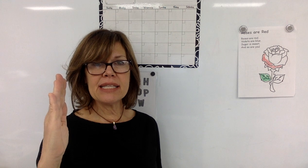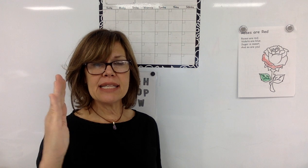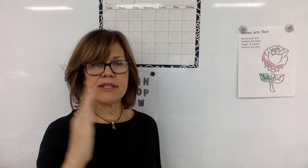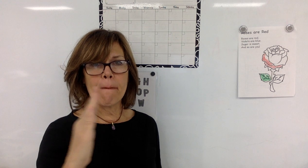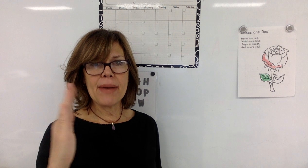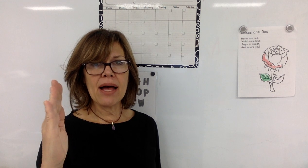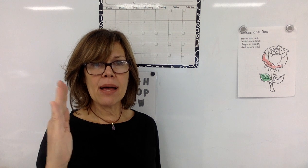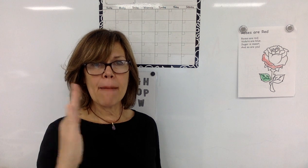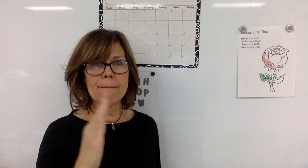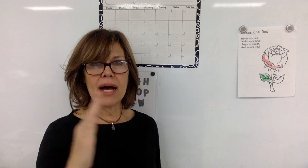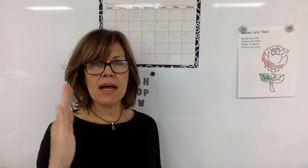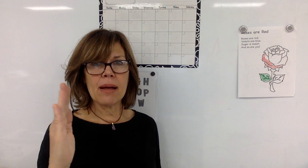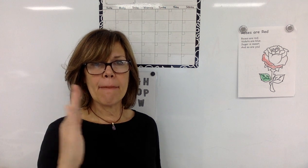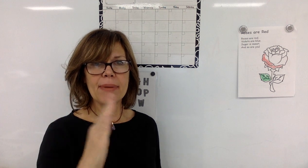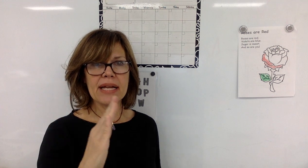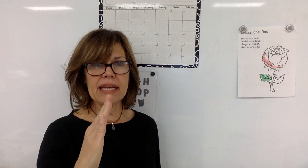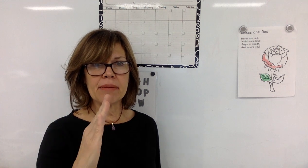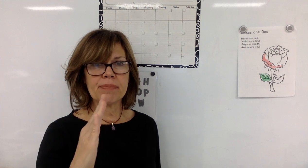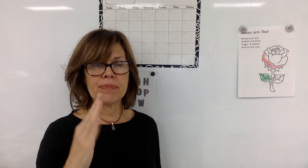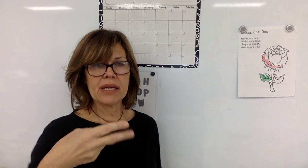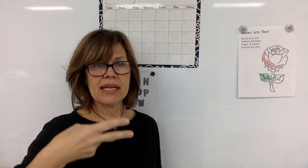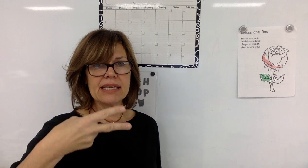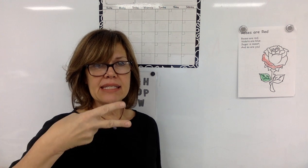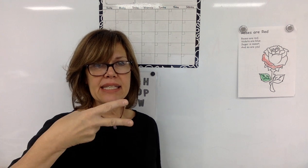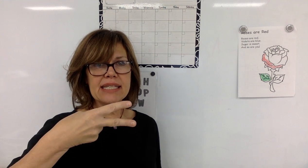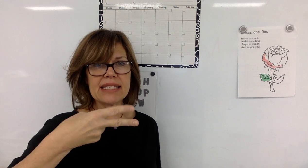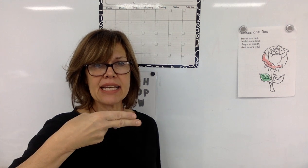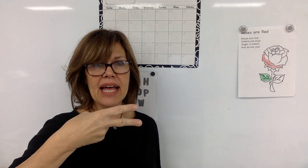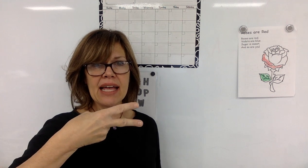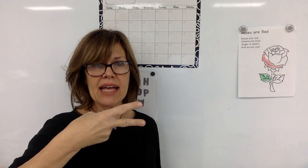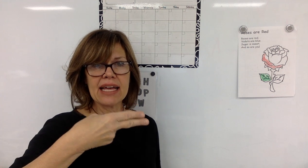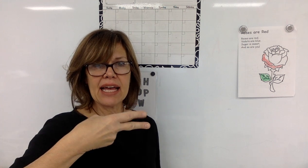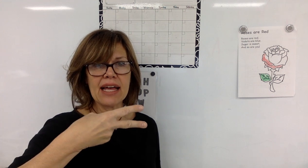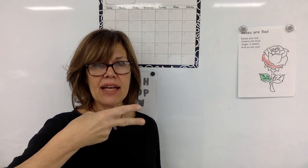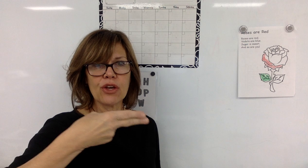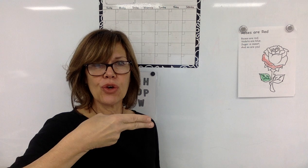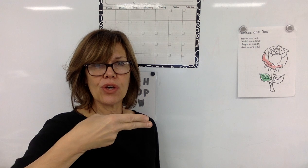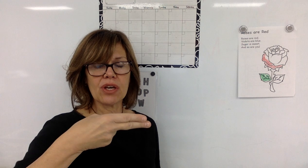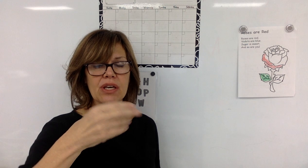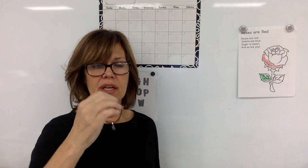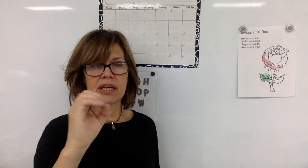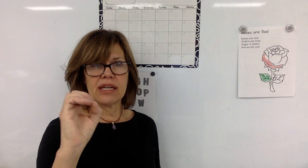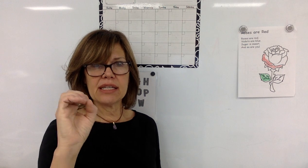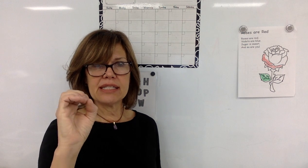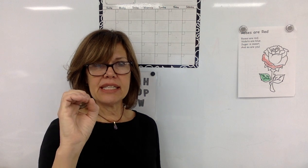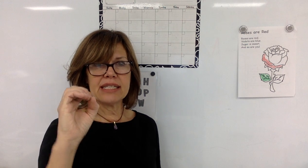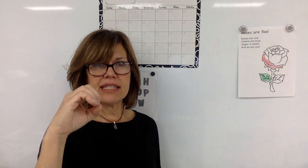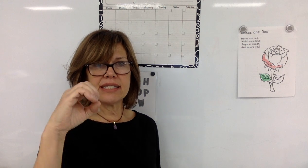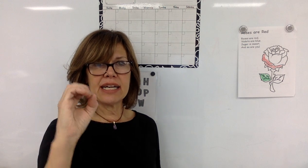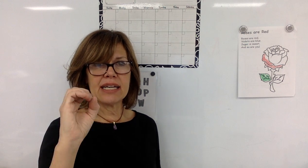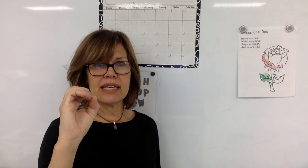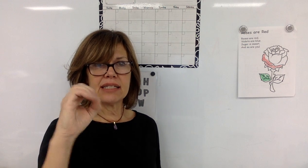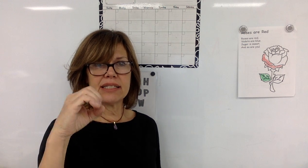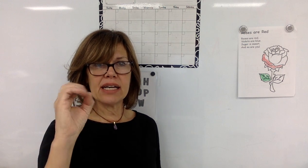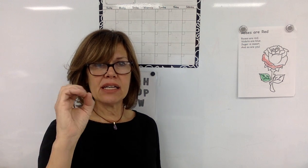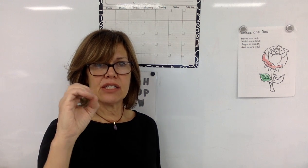says, bunny. C says, cook. D says,